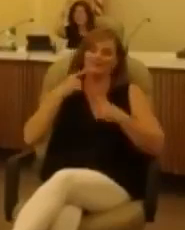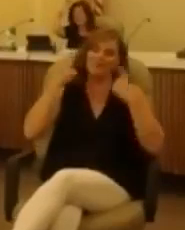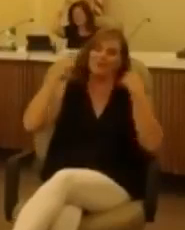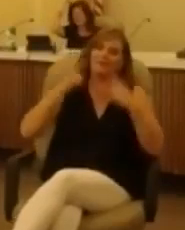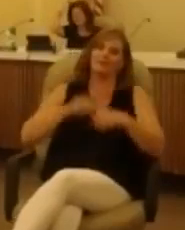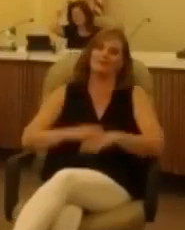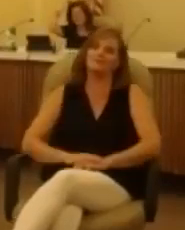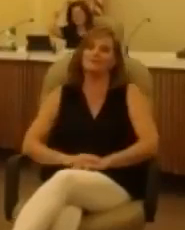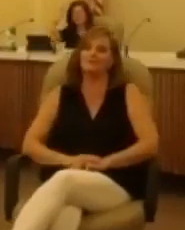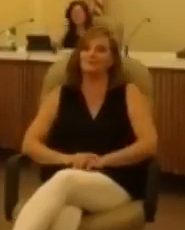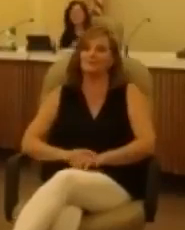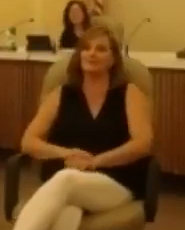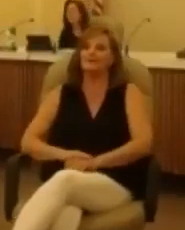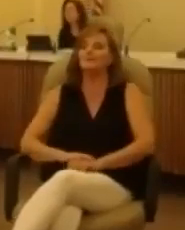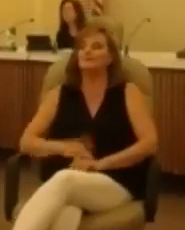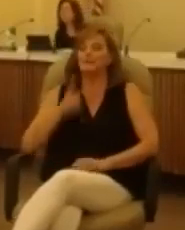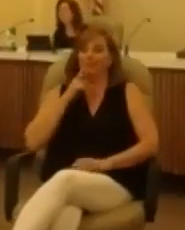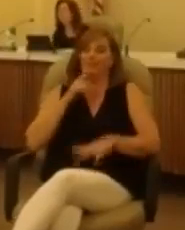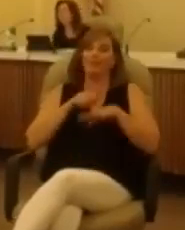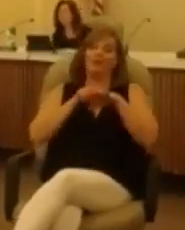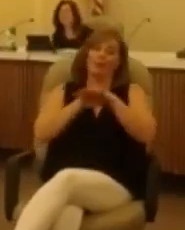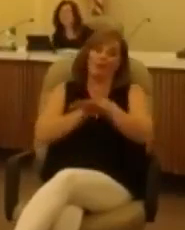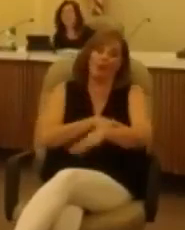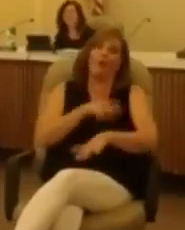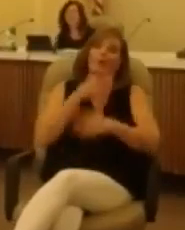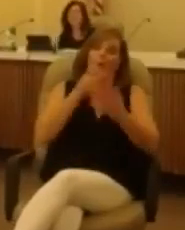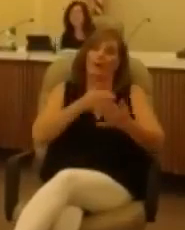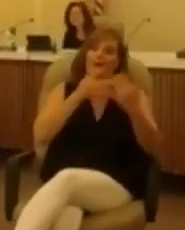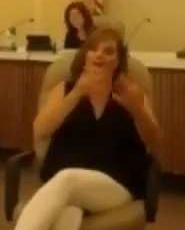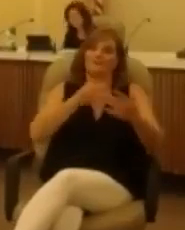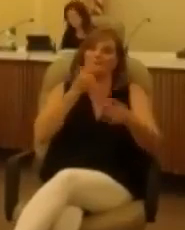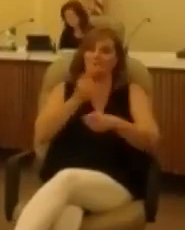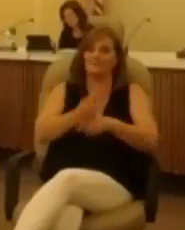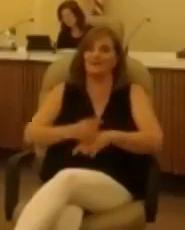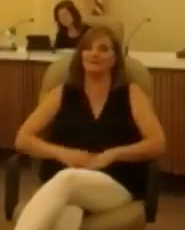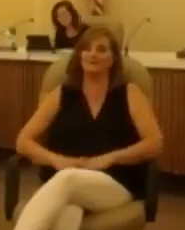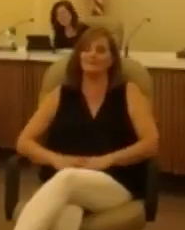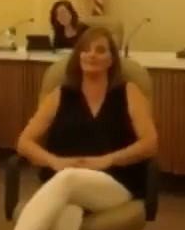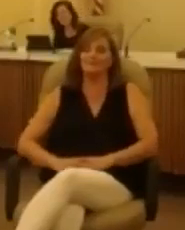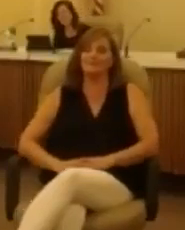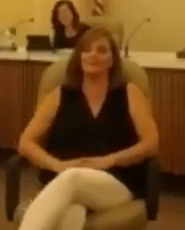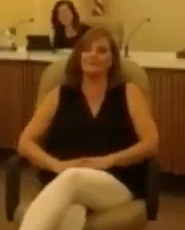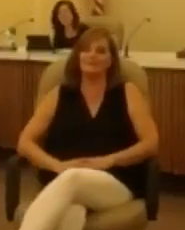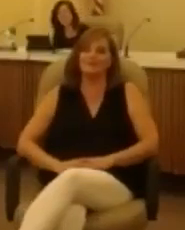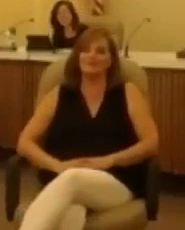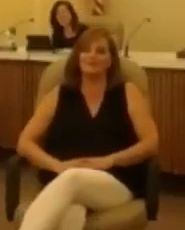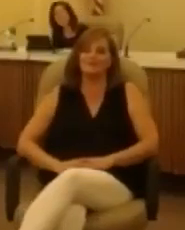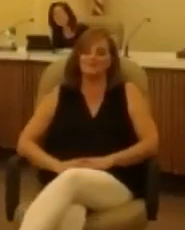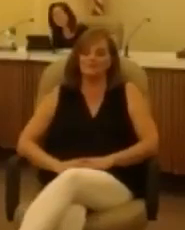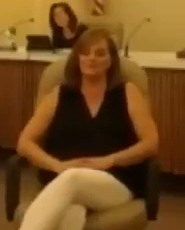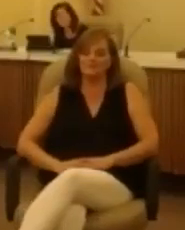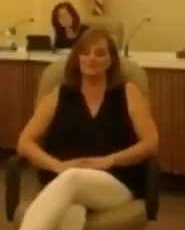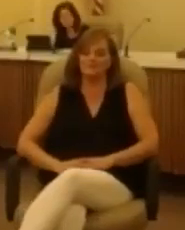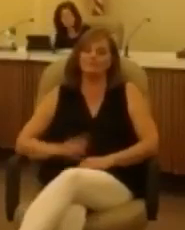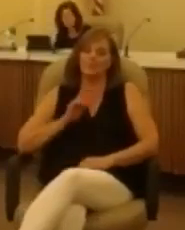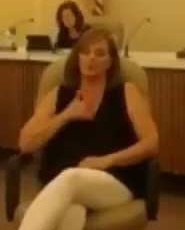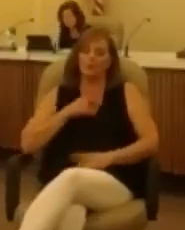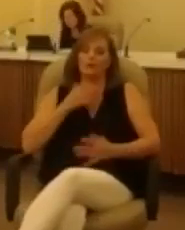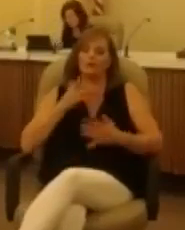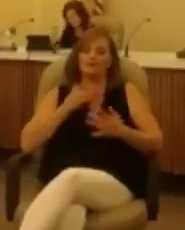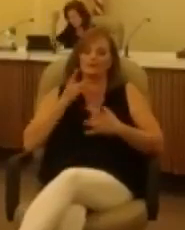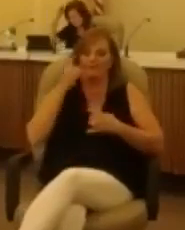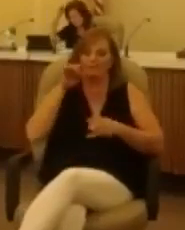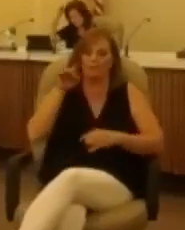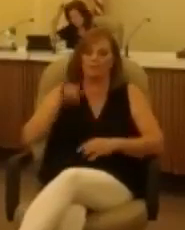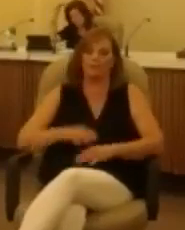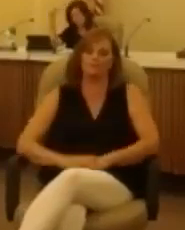you, guys. It was a long wait, wasn't it? Well, We're excited for it's you. been good.